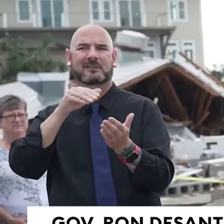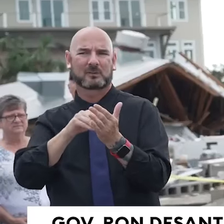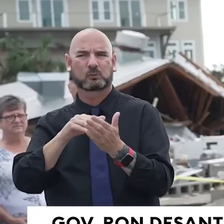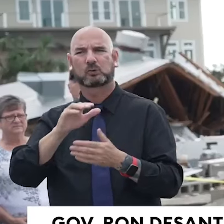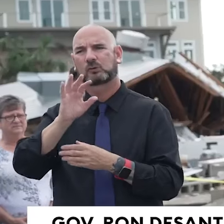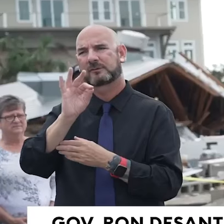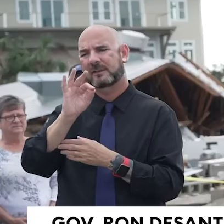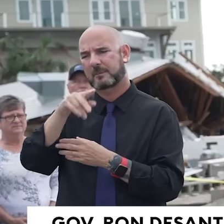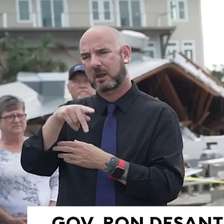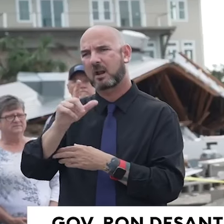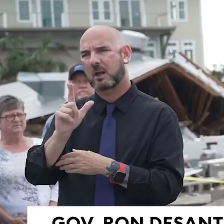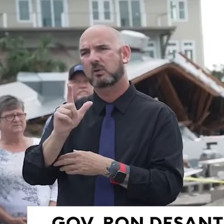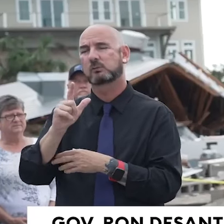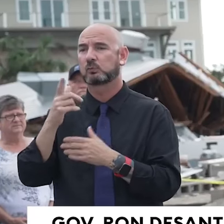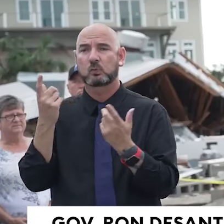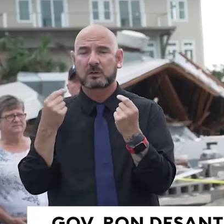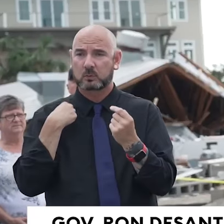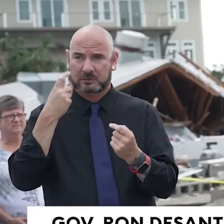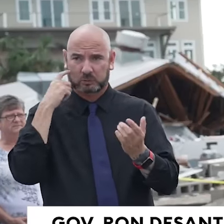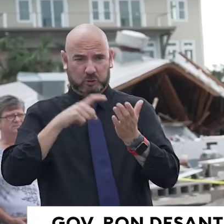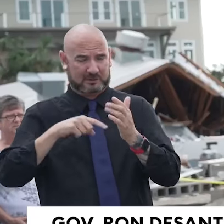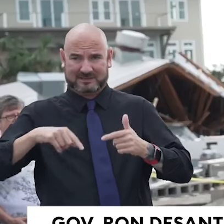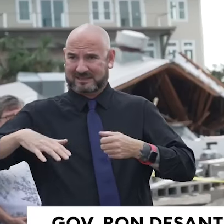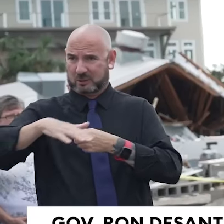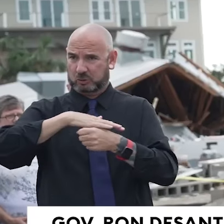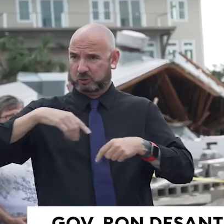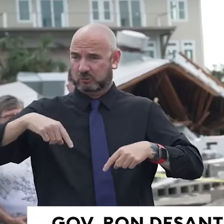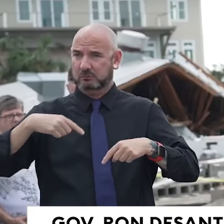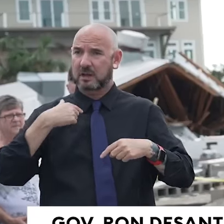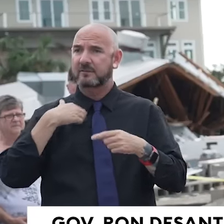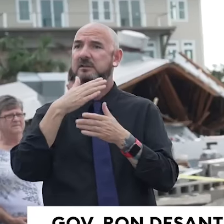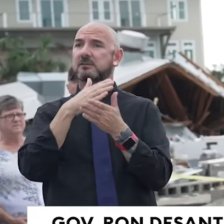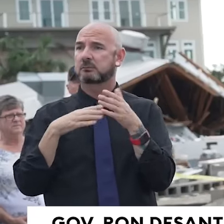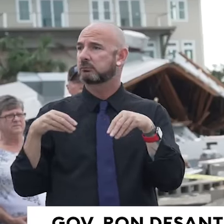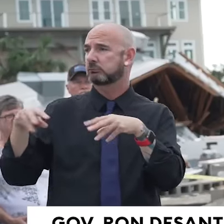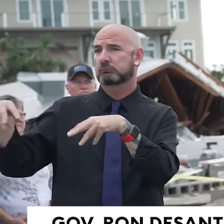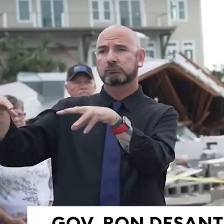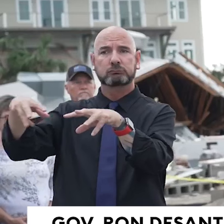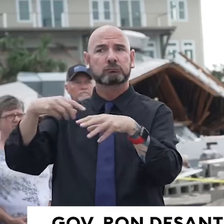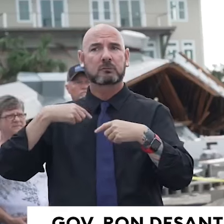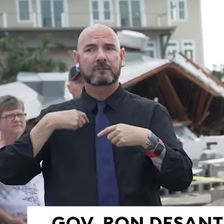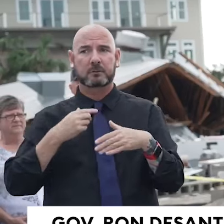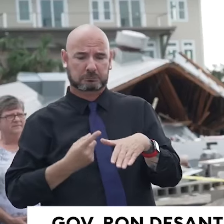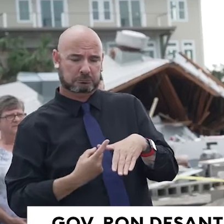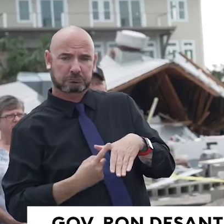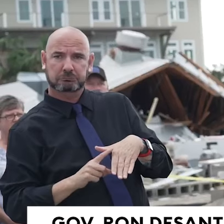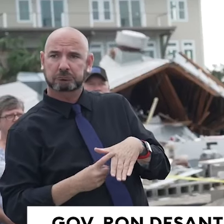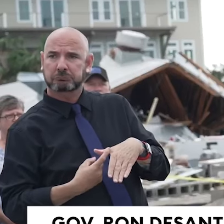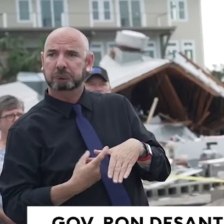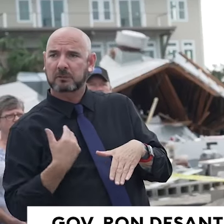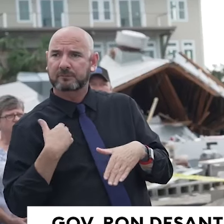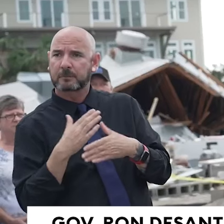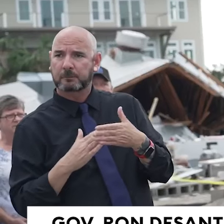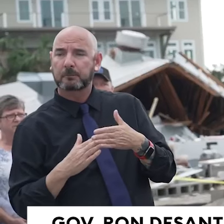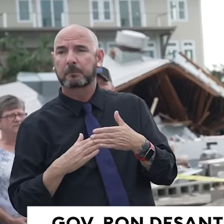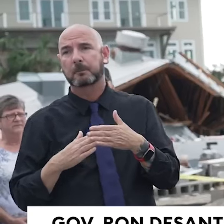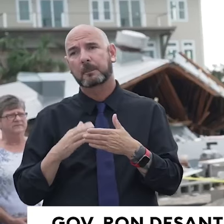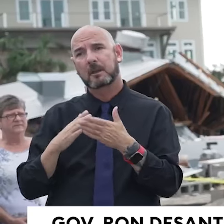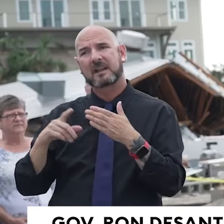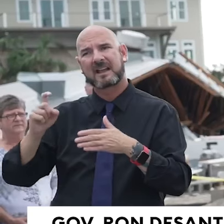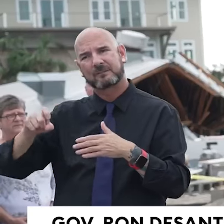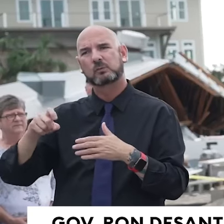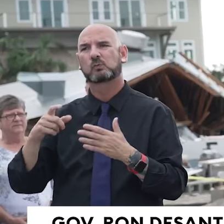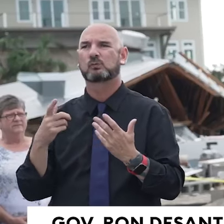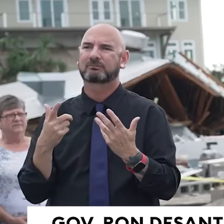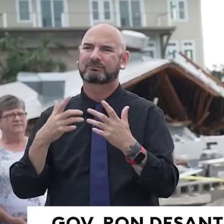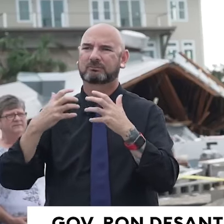is particularly in this area, although they have done some restorations in the Big Bend counties. Some of them, they had to do the transformers, and